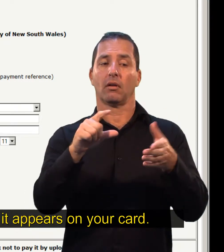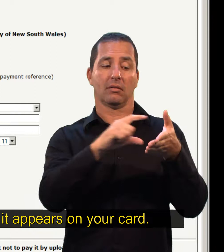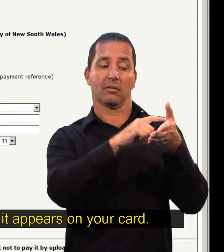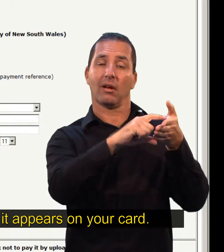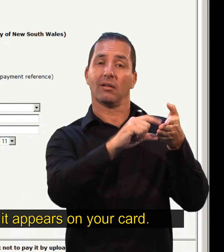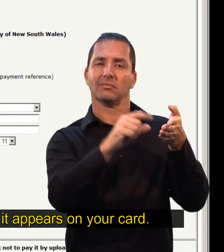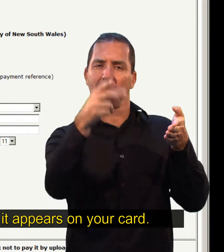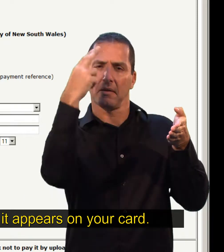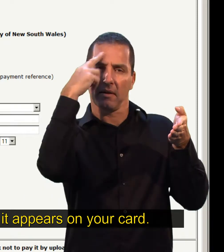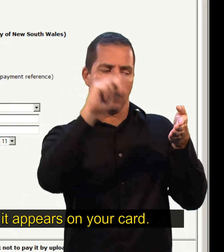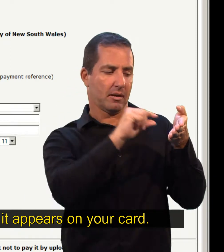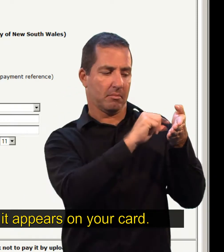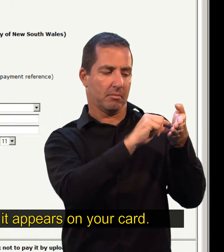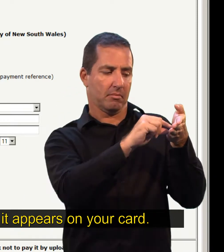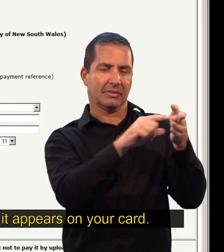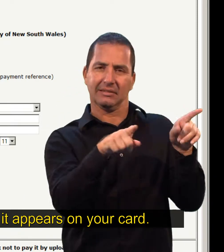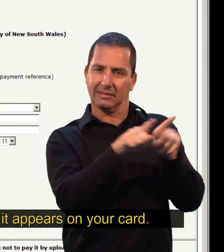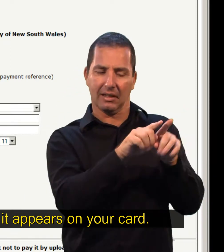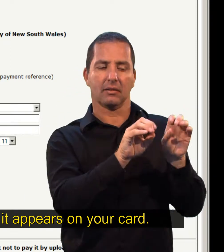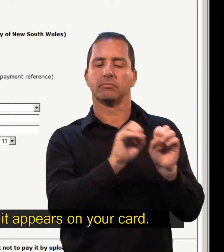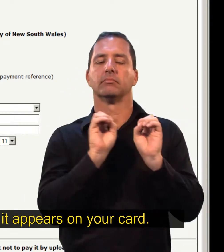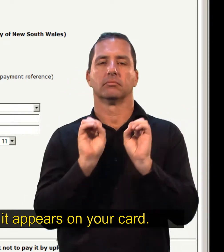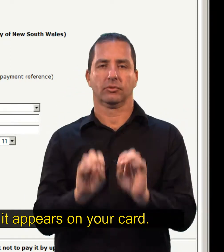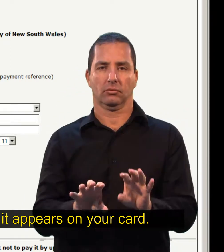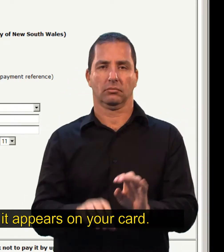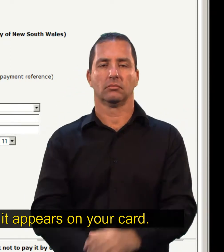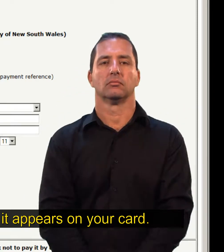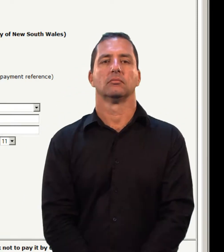Fill in your name as it appears on your card.